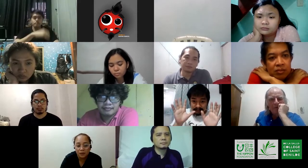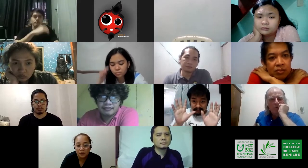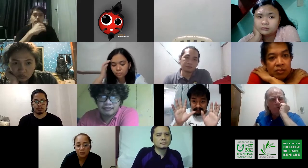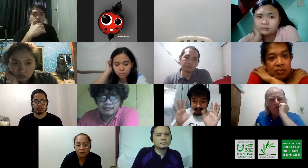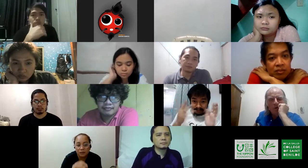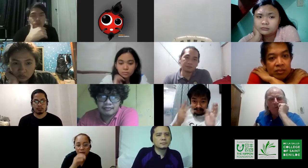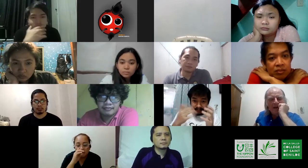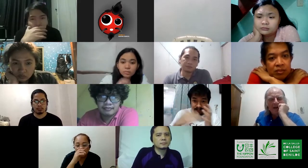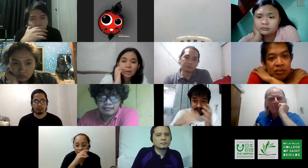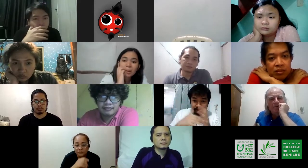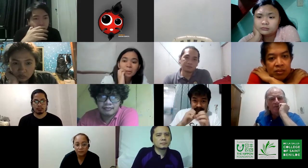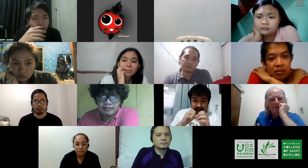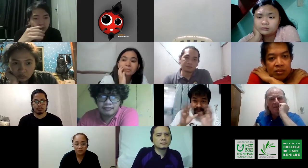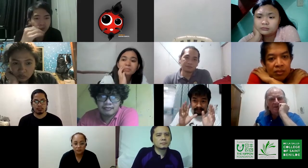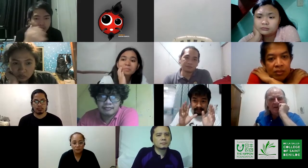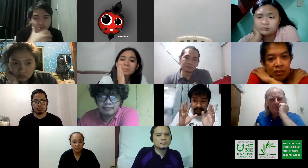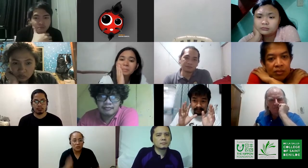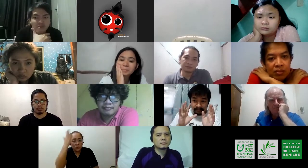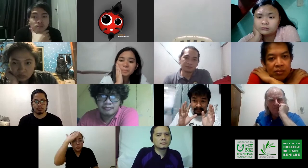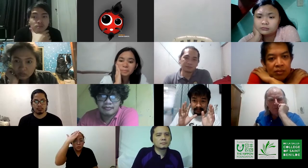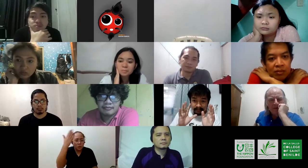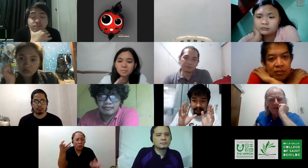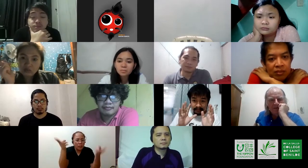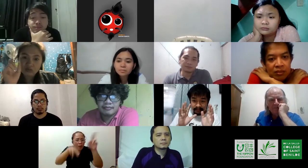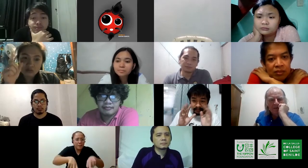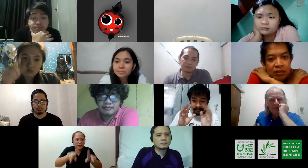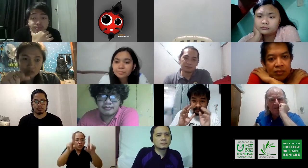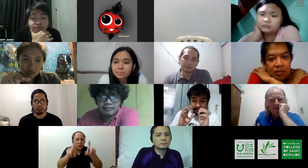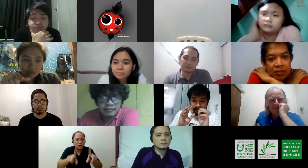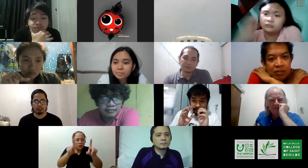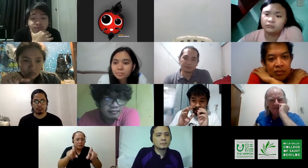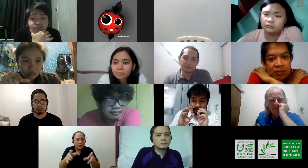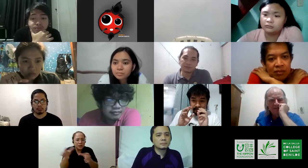you know what happened to the exam? What I explained?